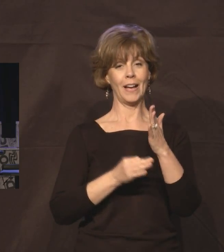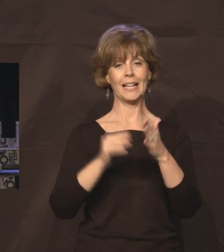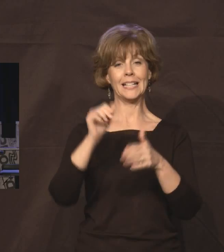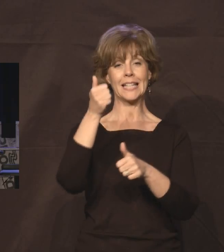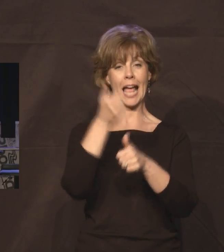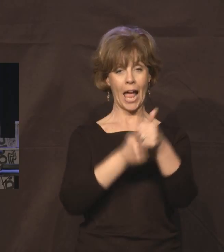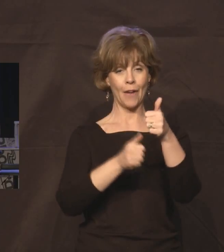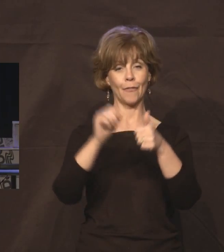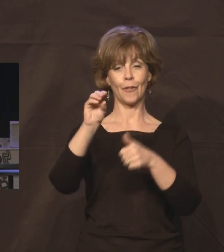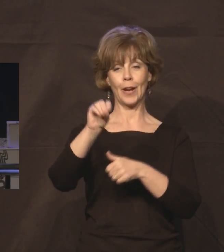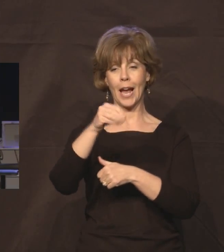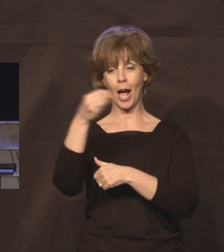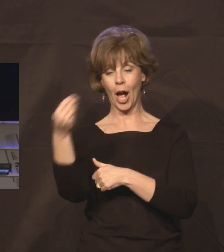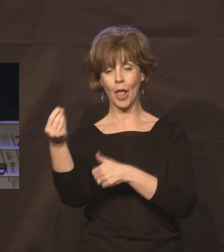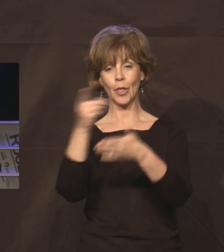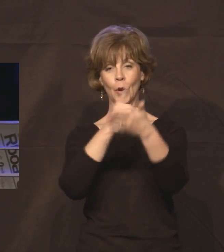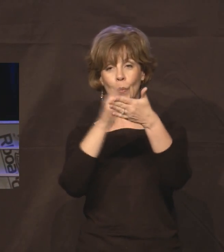time.